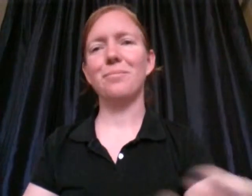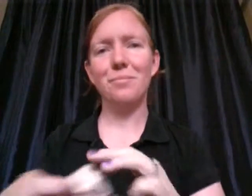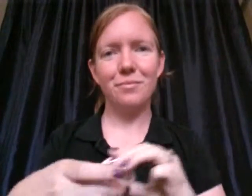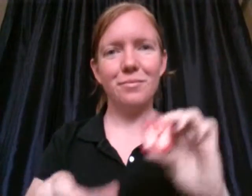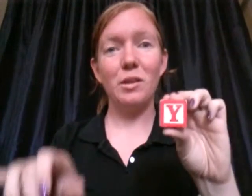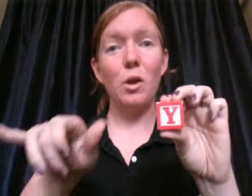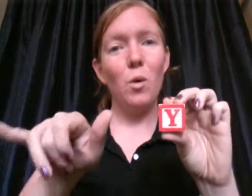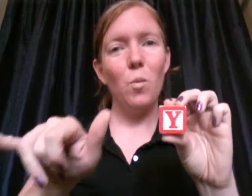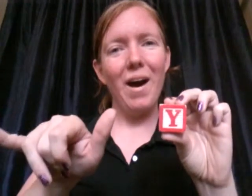Y